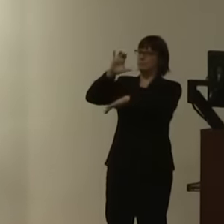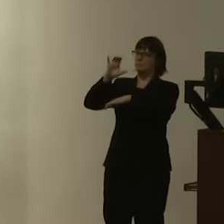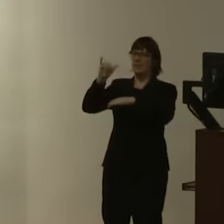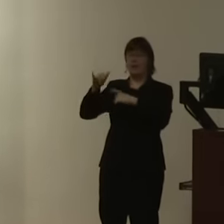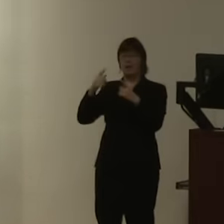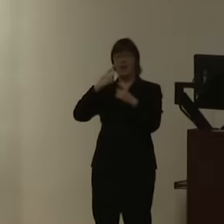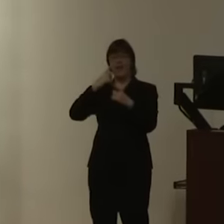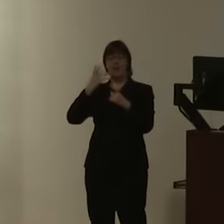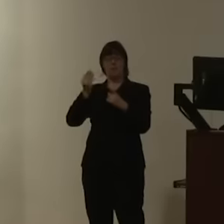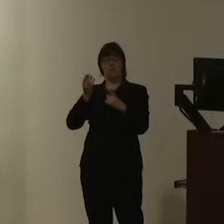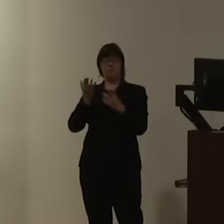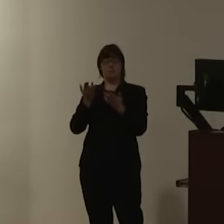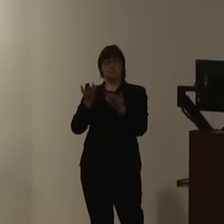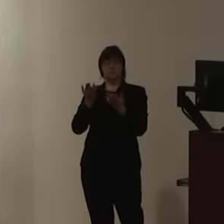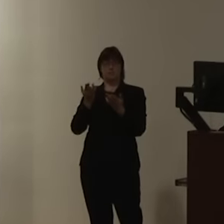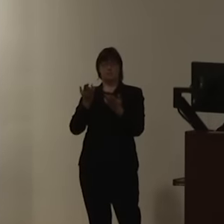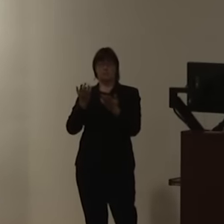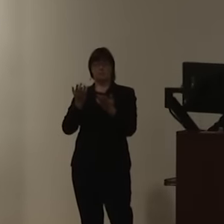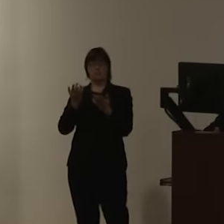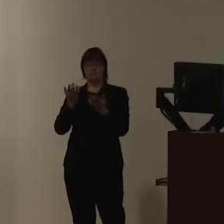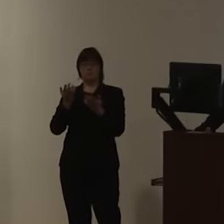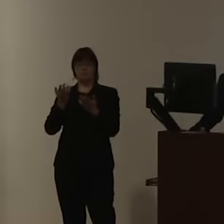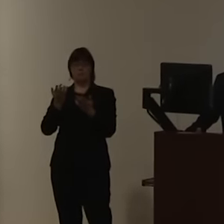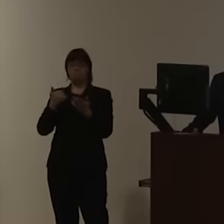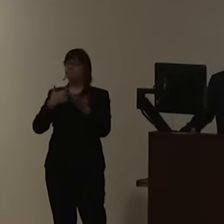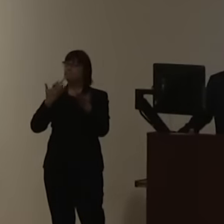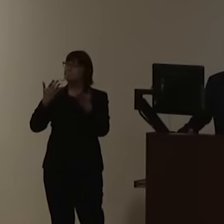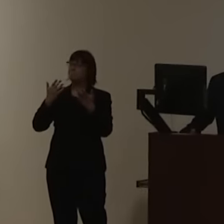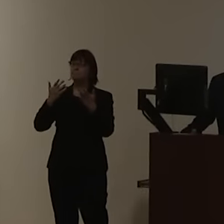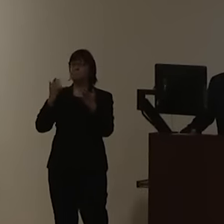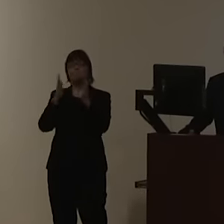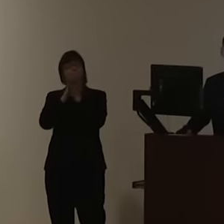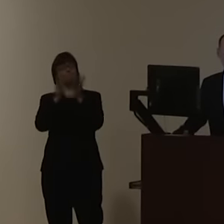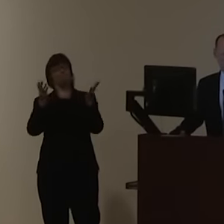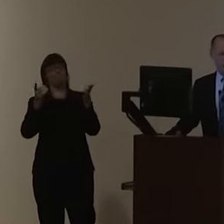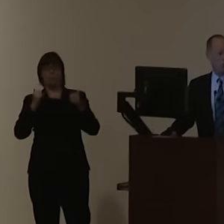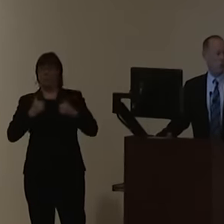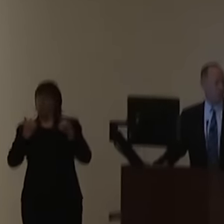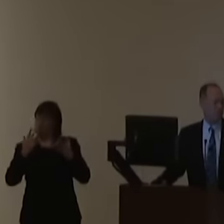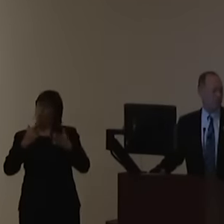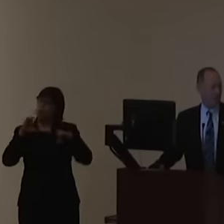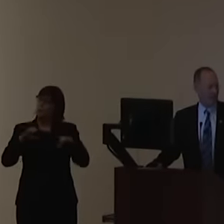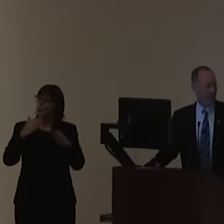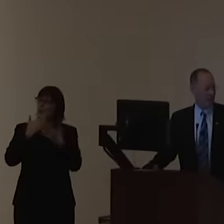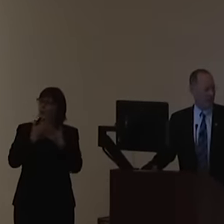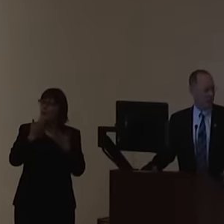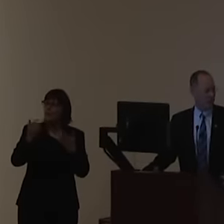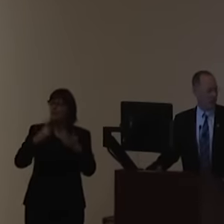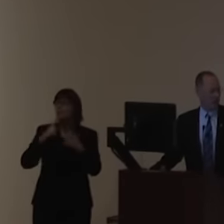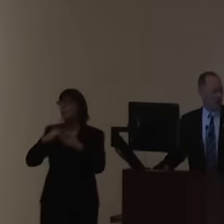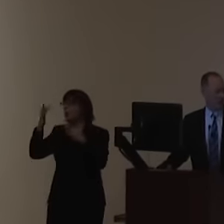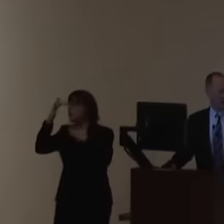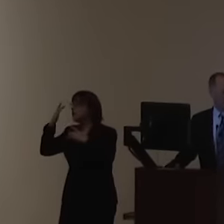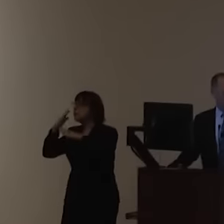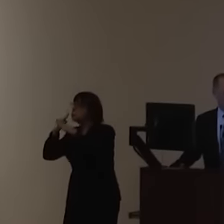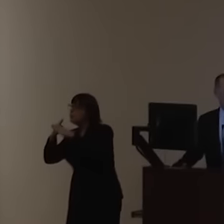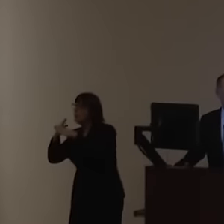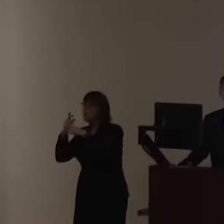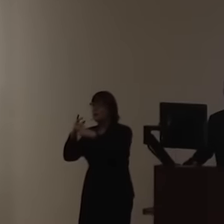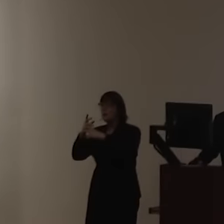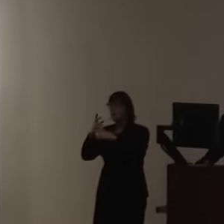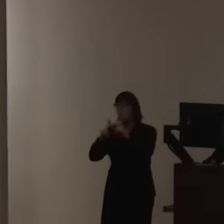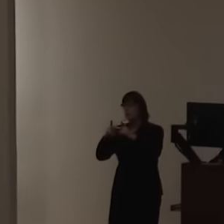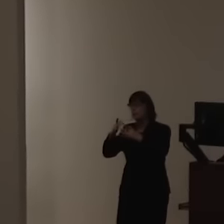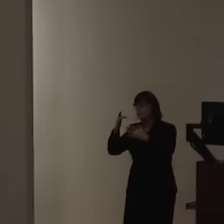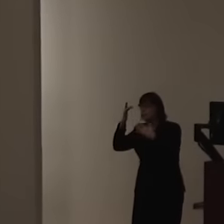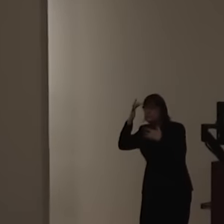of other arguments to do good things to prevent illness or to look after people who are facing